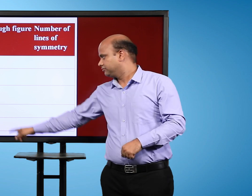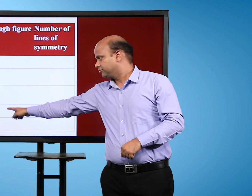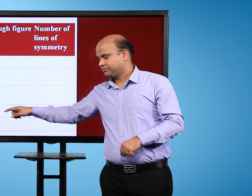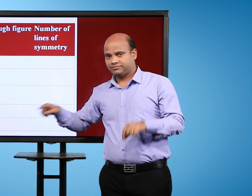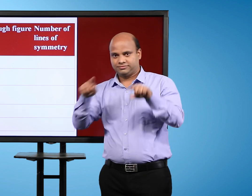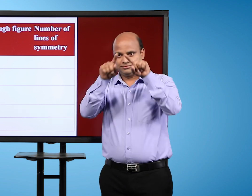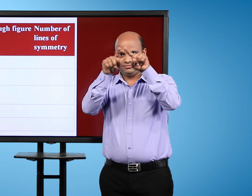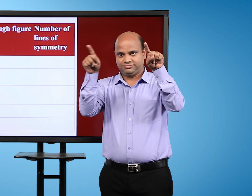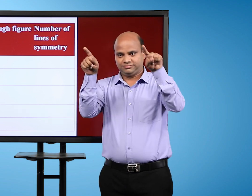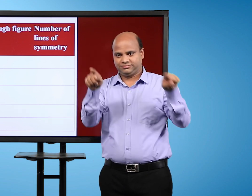rhombus,